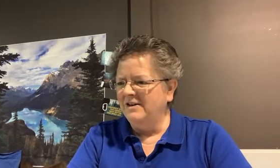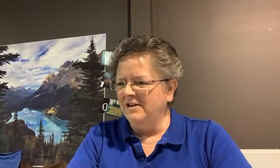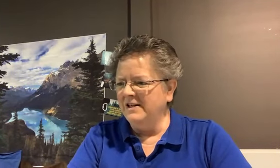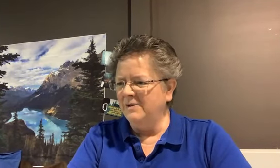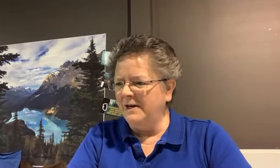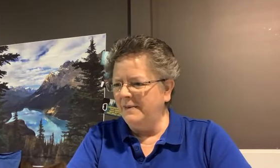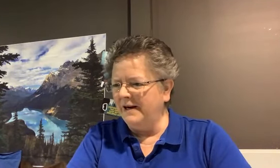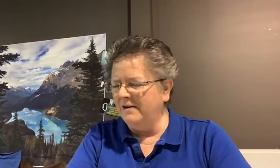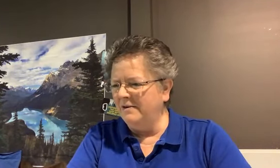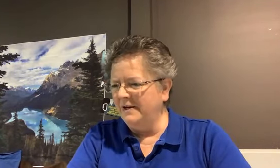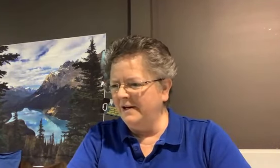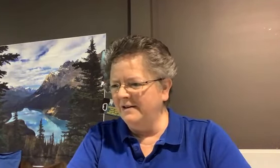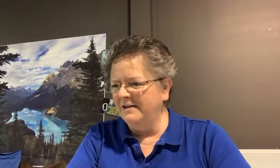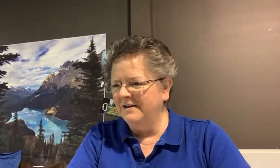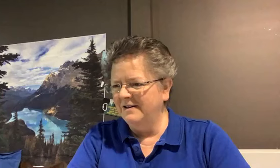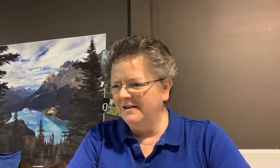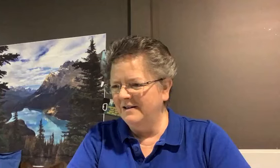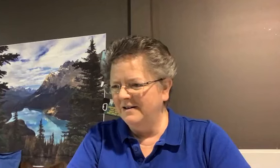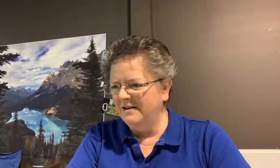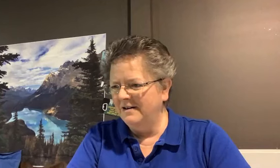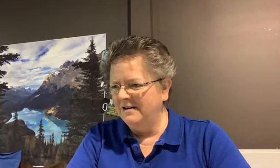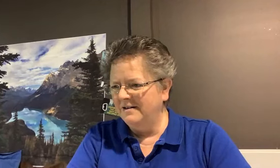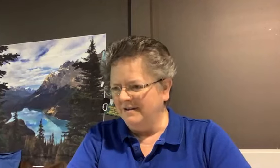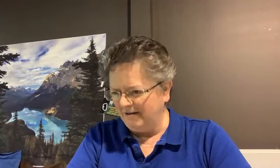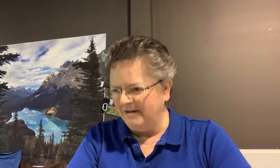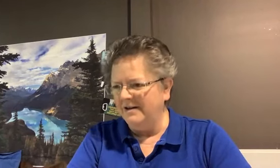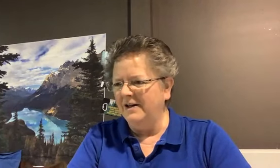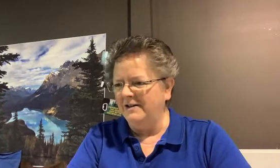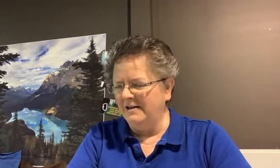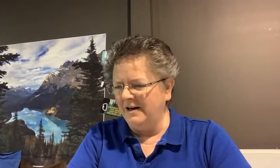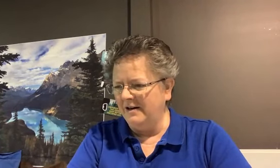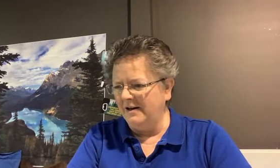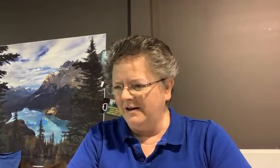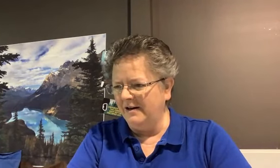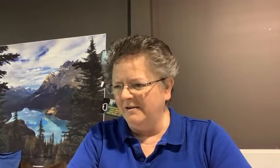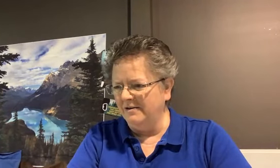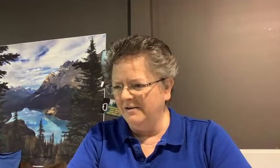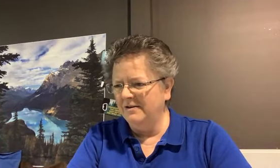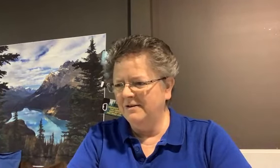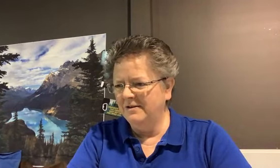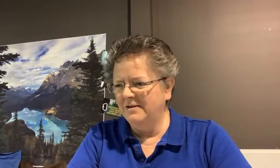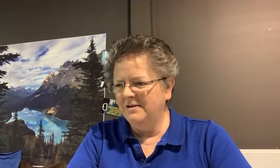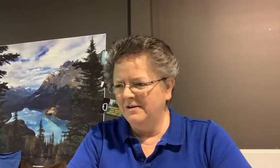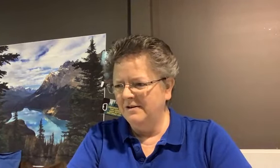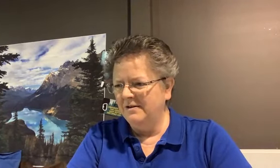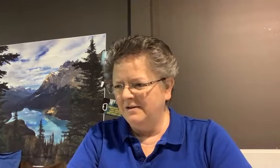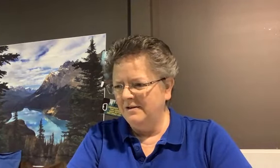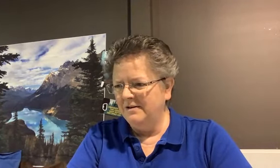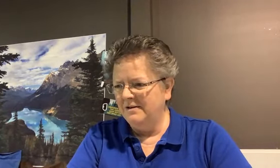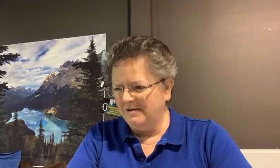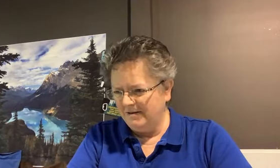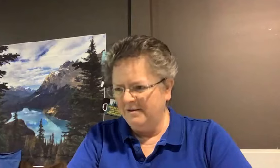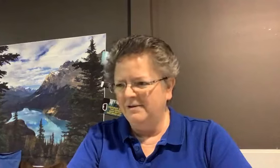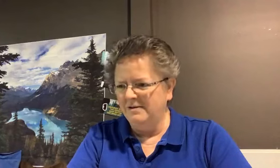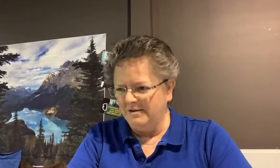Looks like you made it back home, huh? I'm back home, yep. Good. How'd it go? It went good. Yeah.